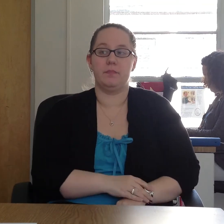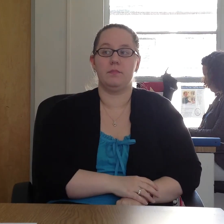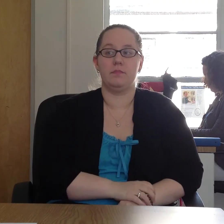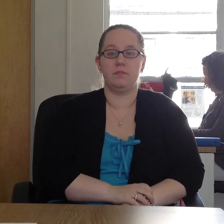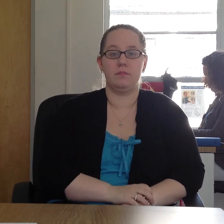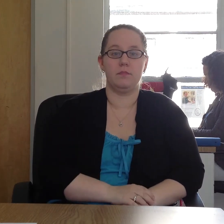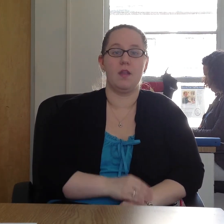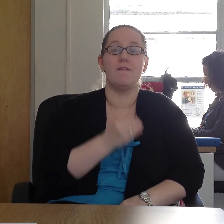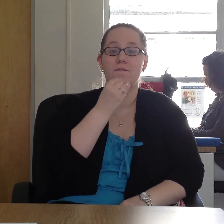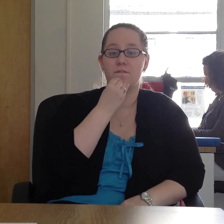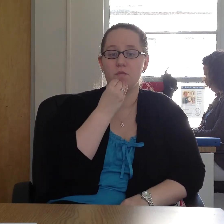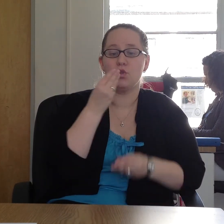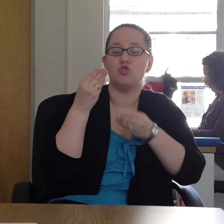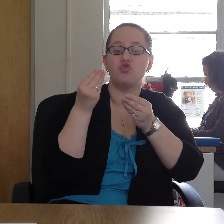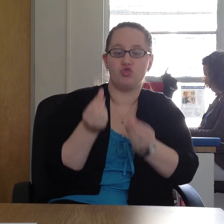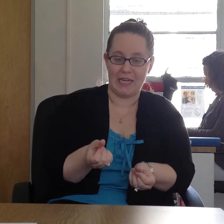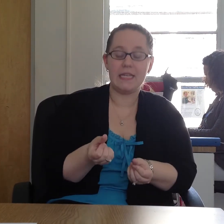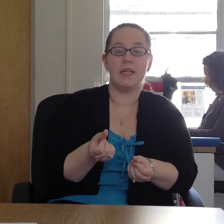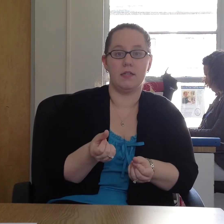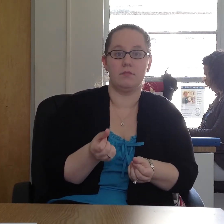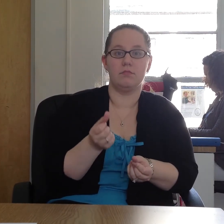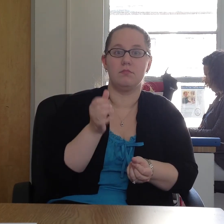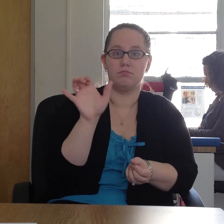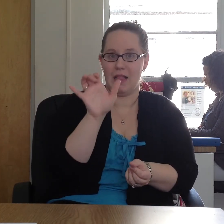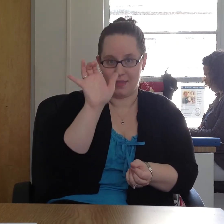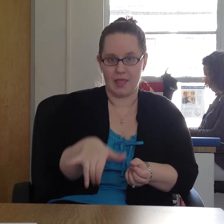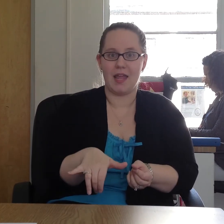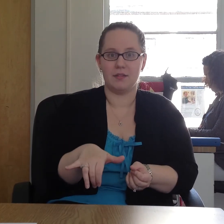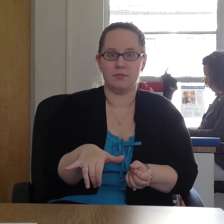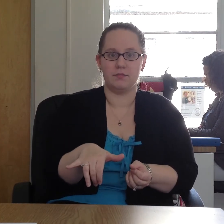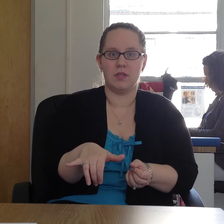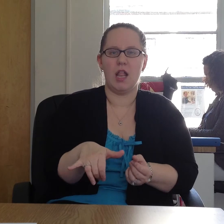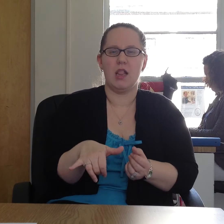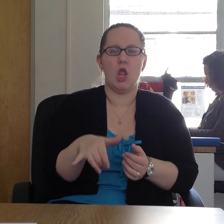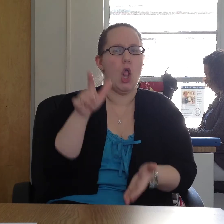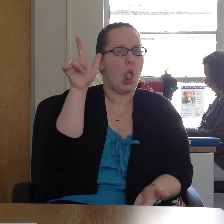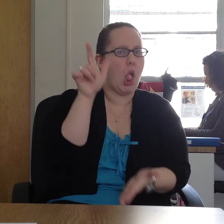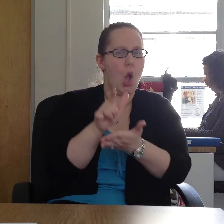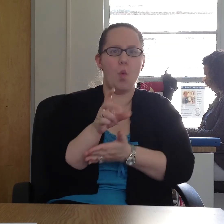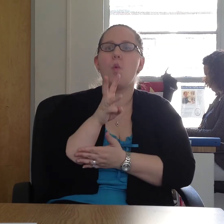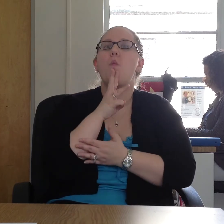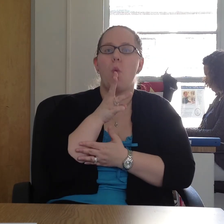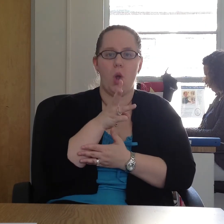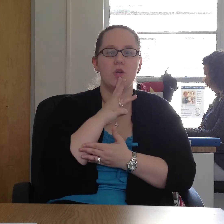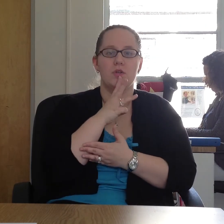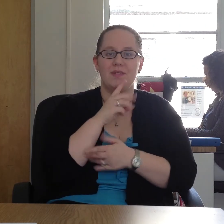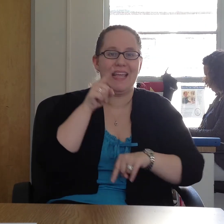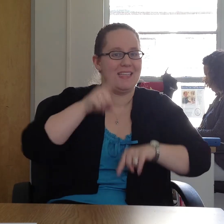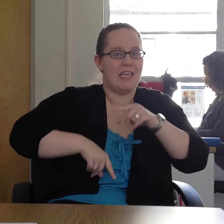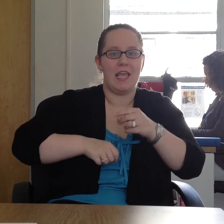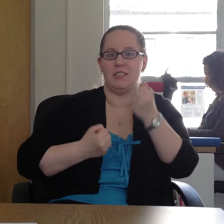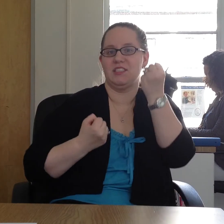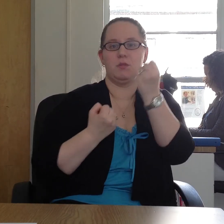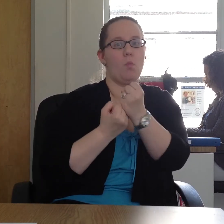Foods treated in this manner have very low water content and cannot support the growth of bacteria.